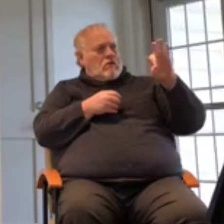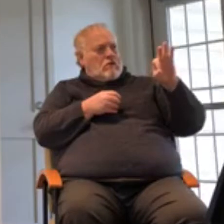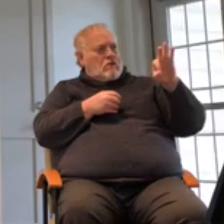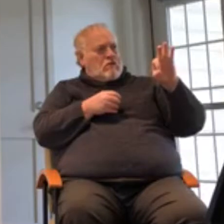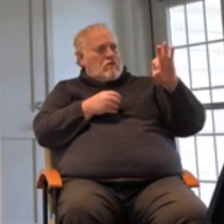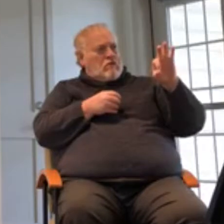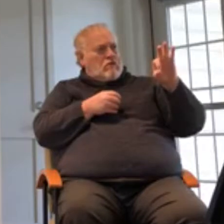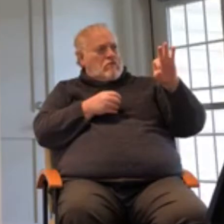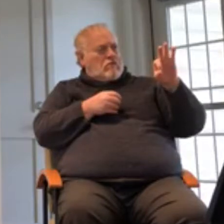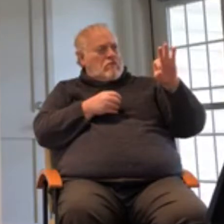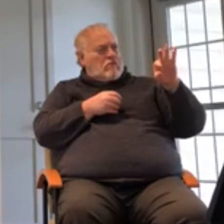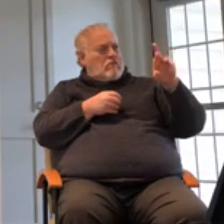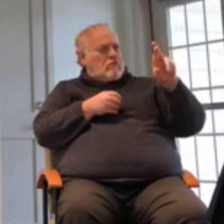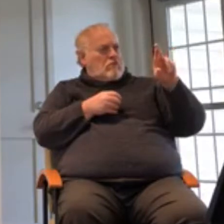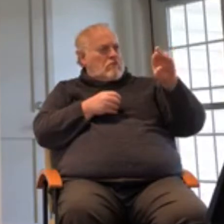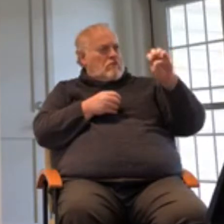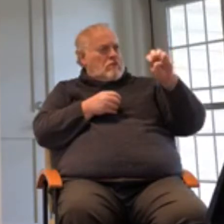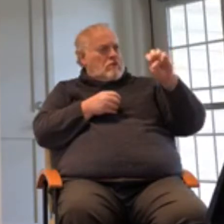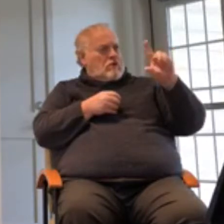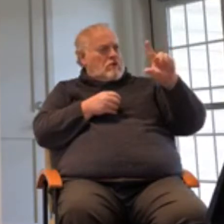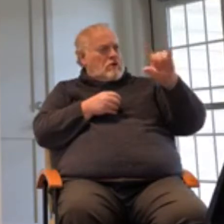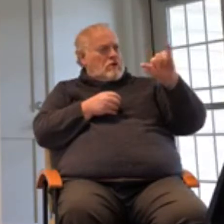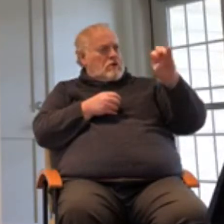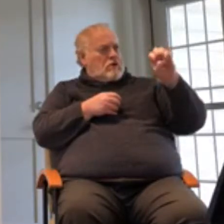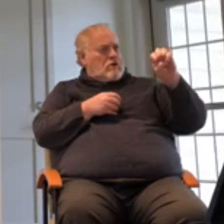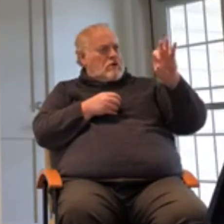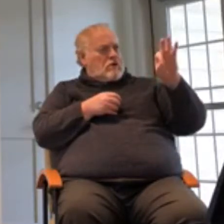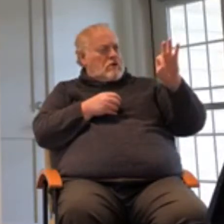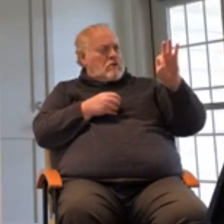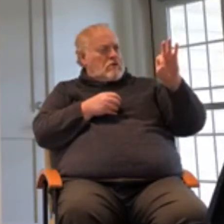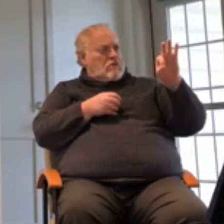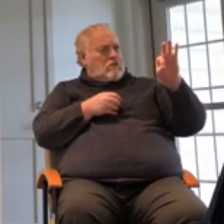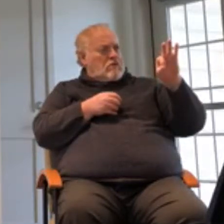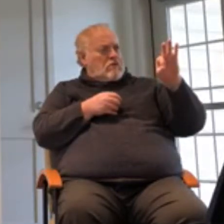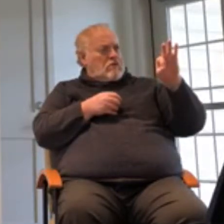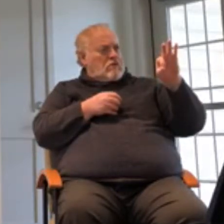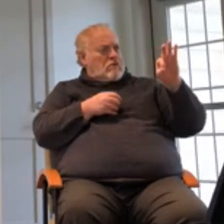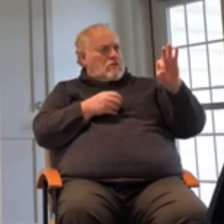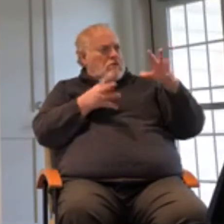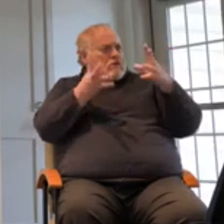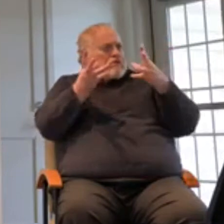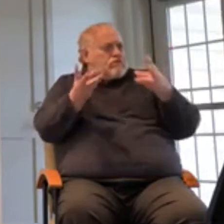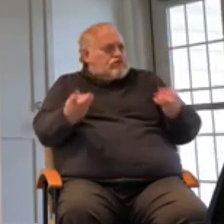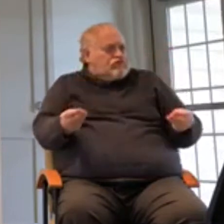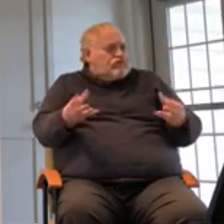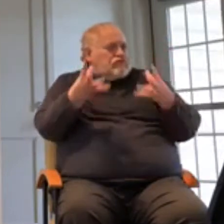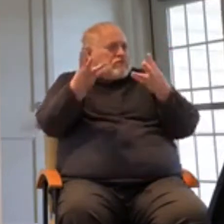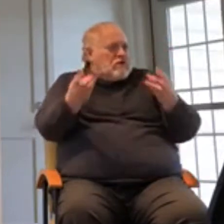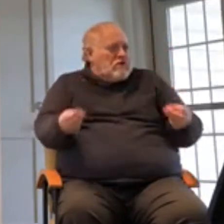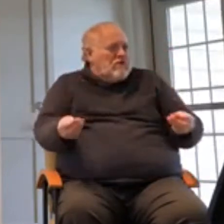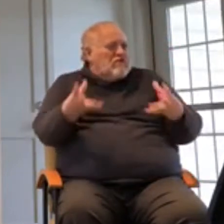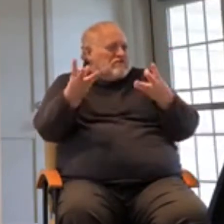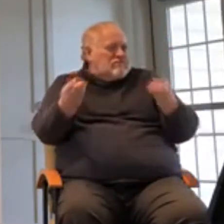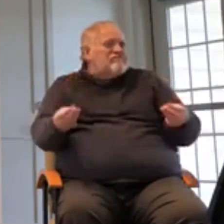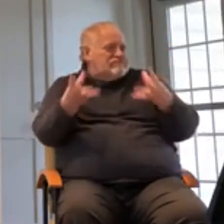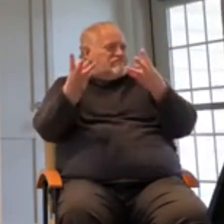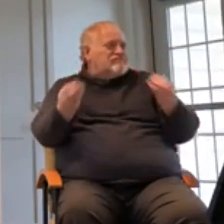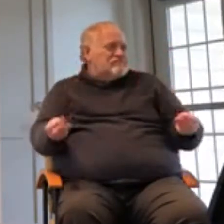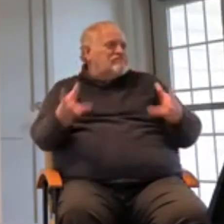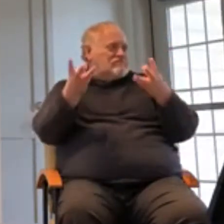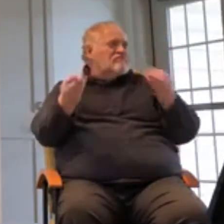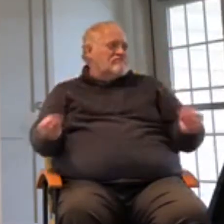Sadly, a sheep may even unintentionally kill itself. Because remember, it's beating